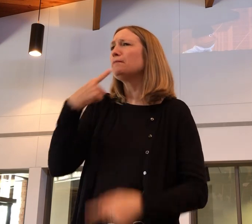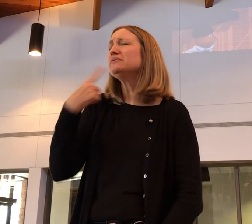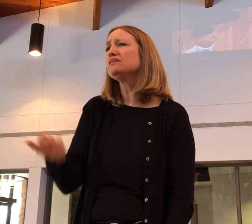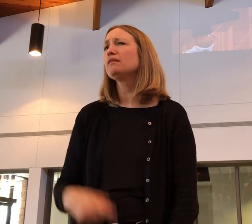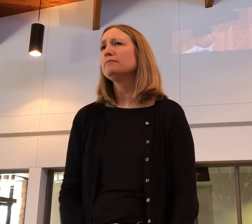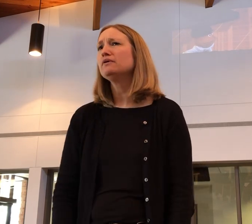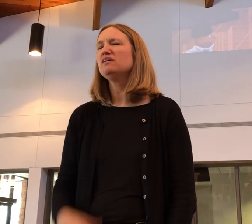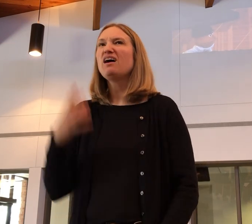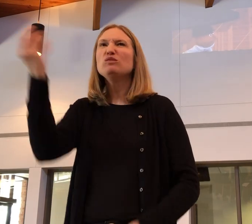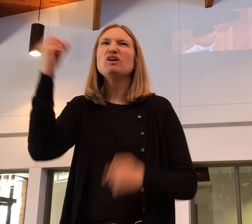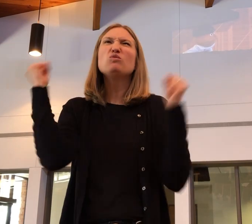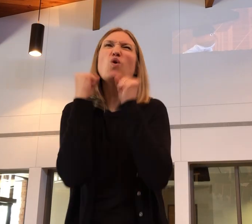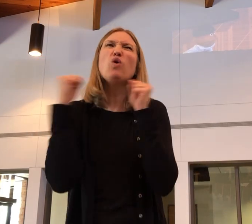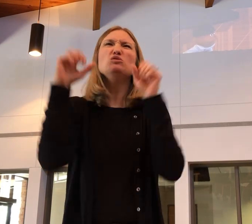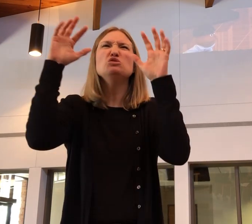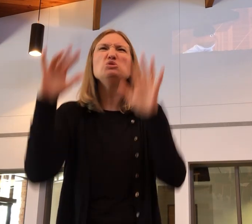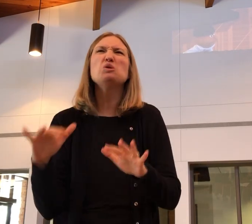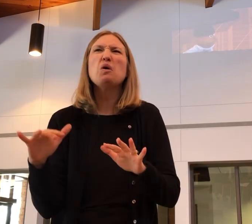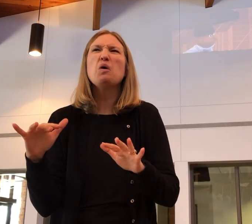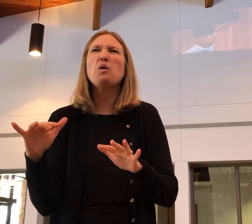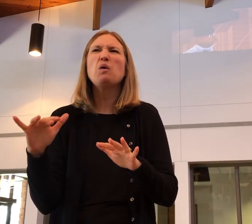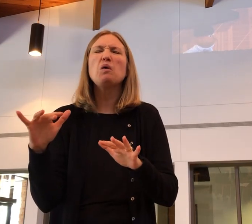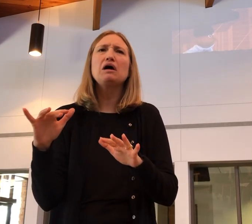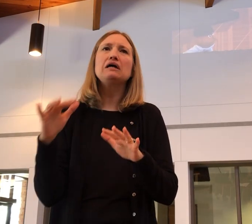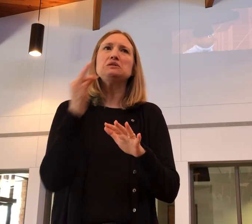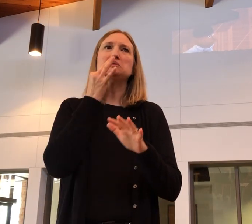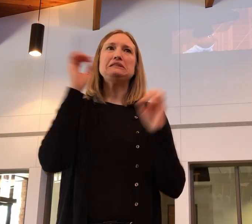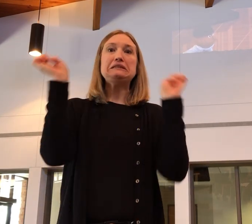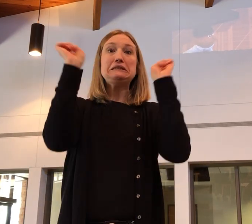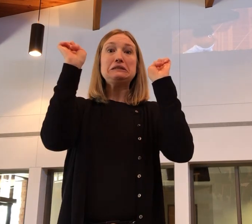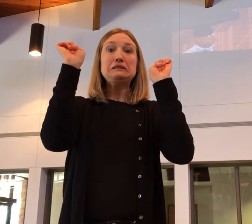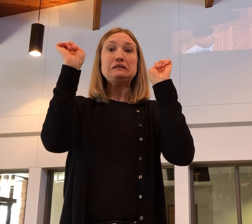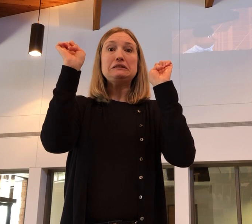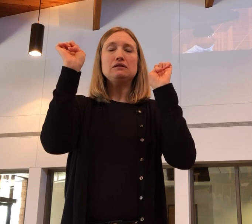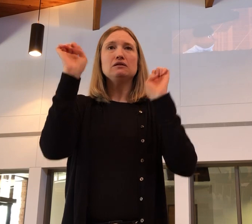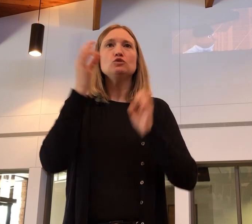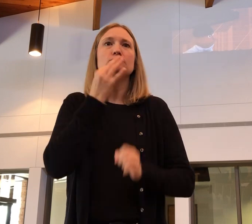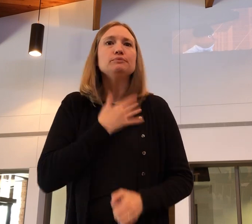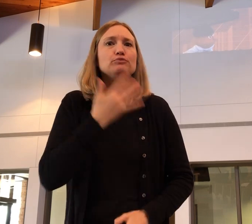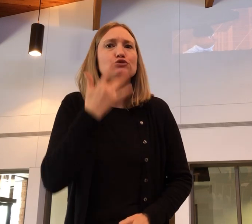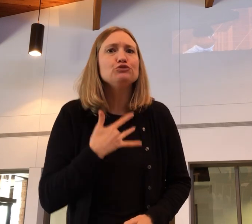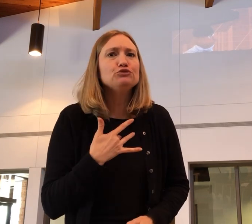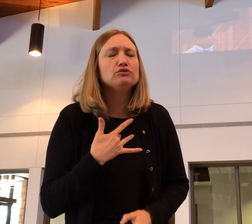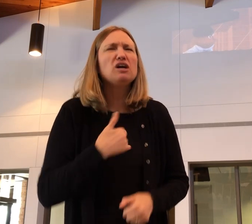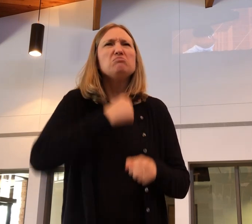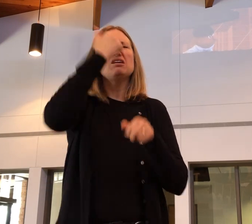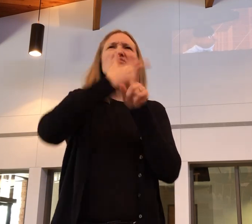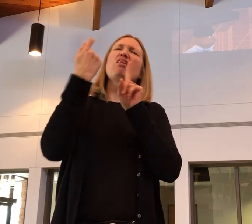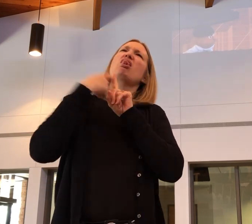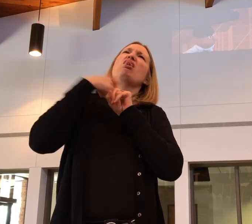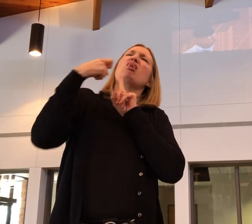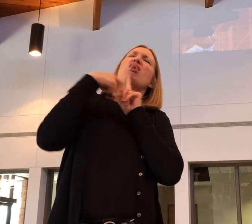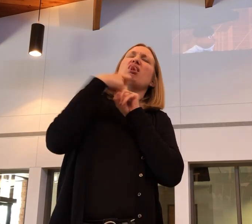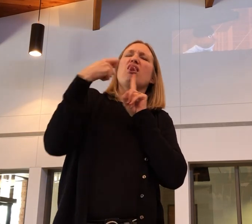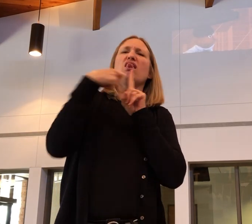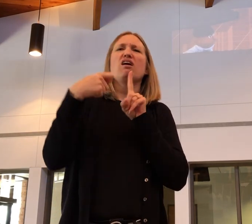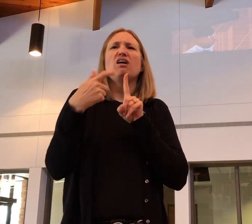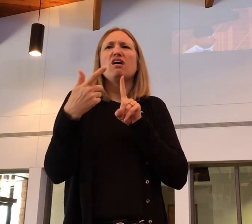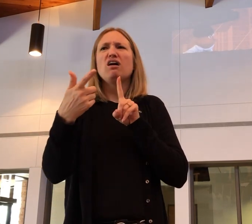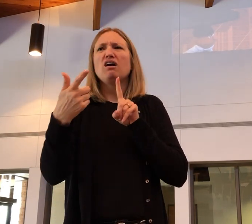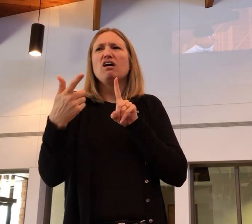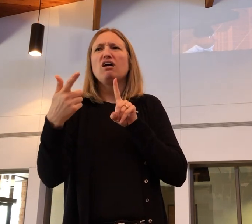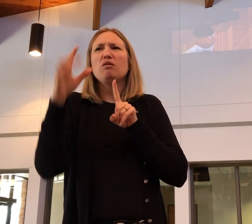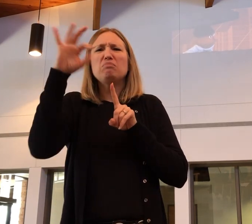cold and snowing, and it's about to be Easter. My birthday is soon. My brother won't leave me alone. I haven't